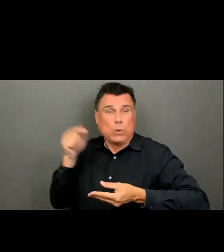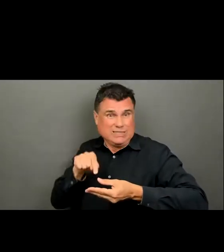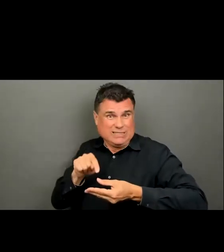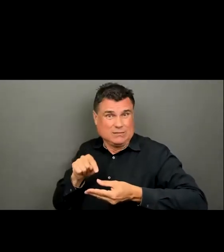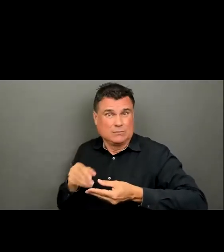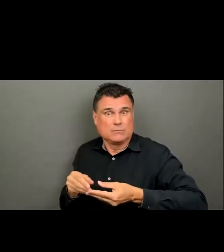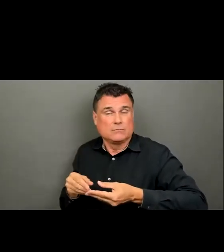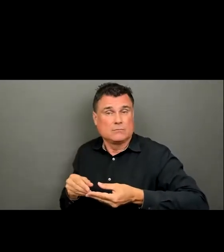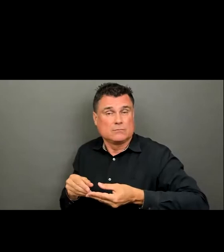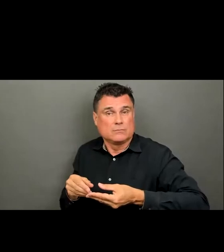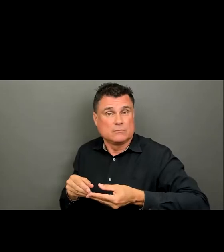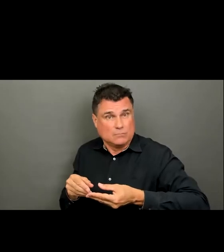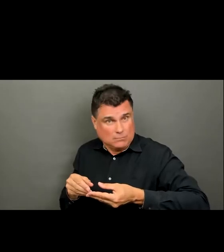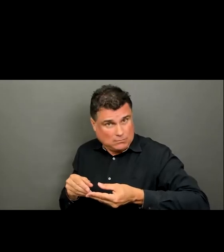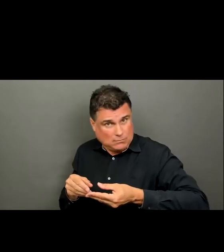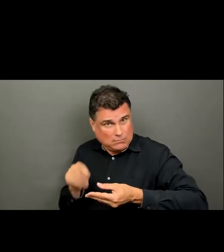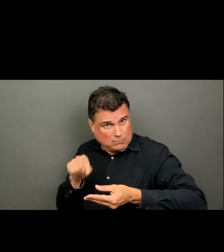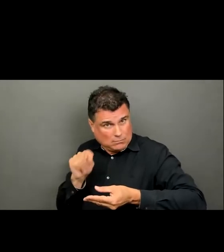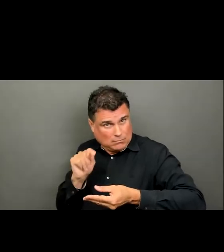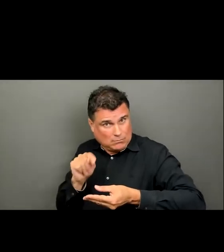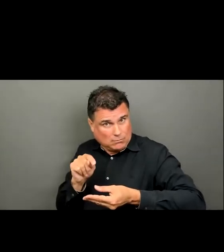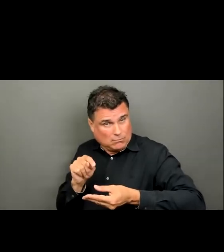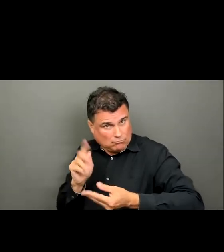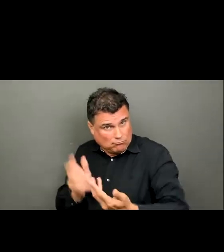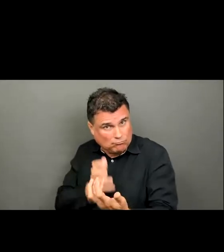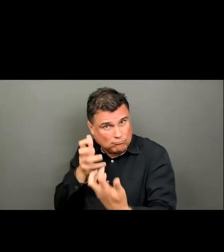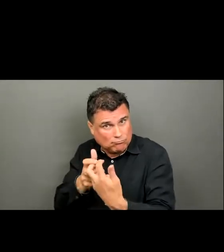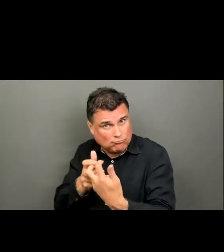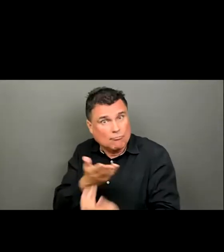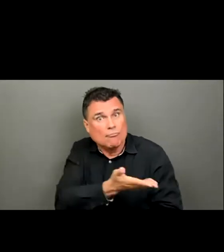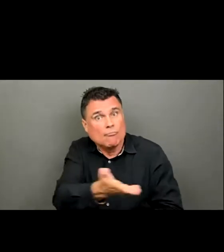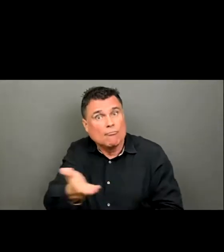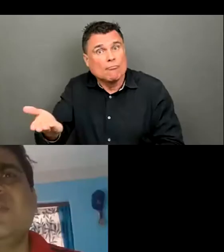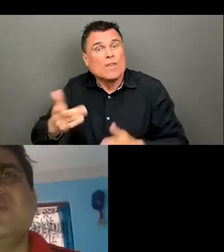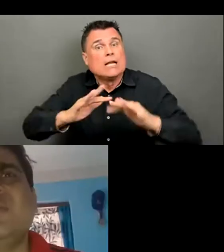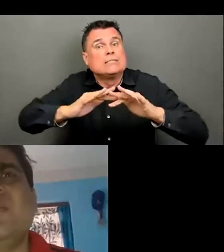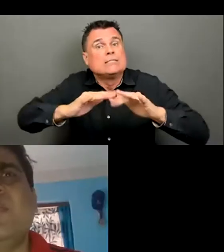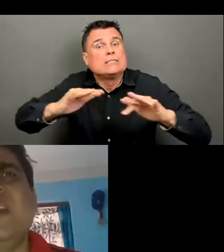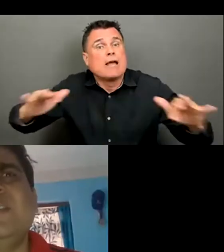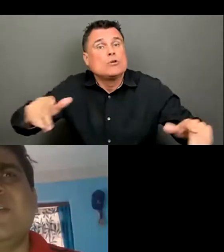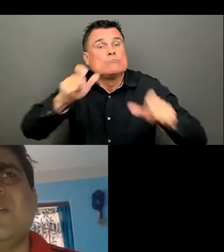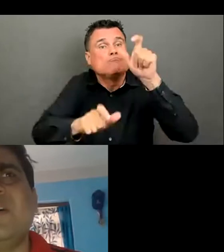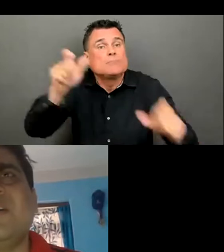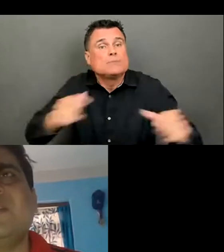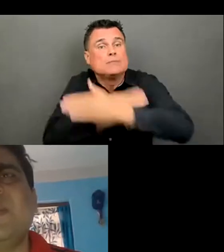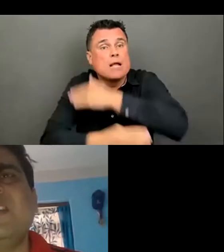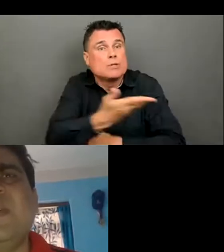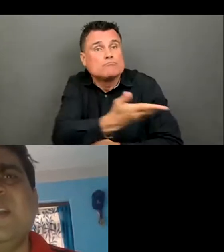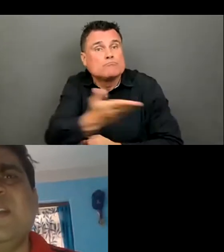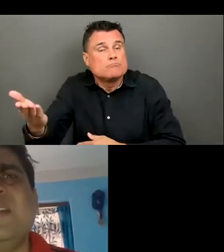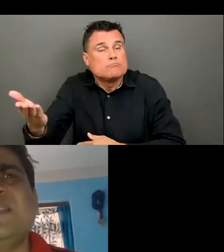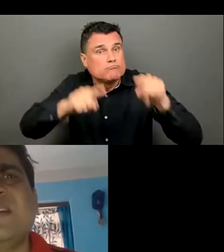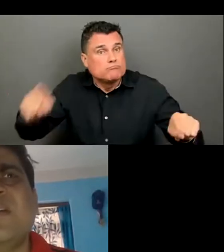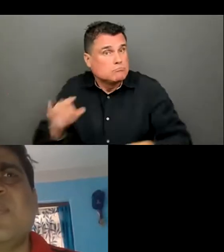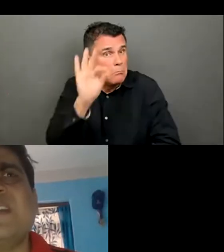needs of people with diverse abilities and disabilities? How do you build on the